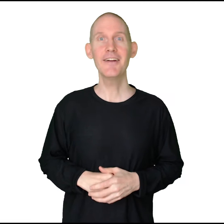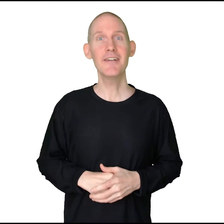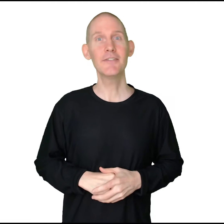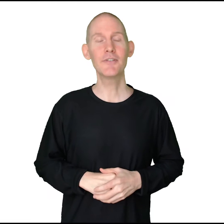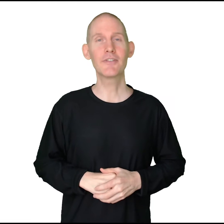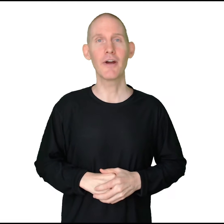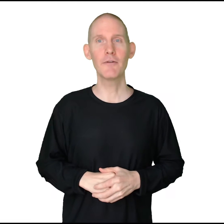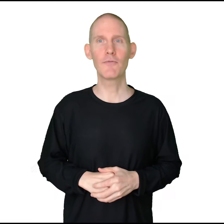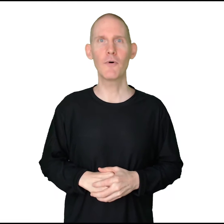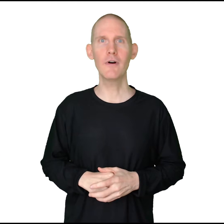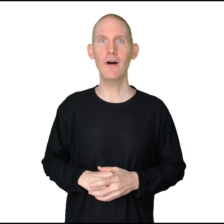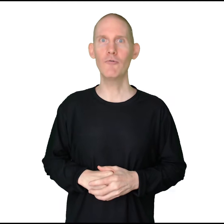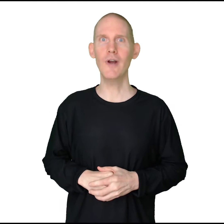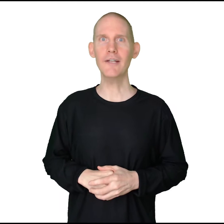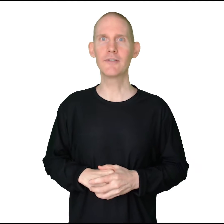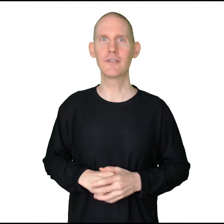Here is the sign for arrest.